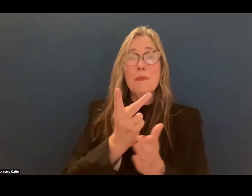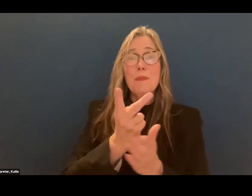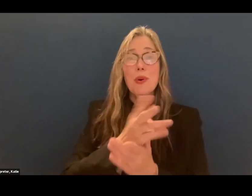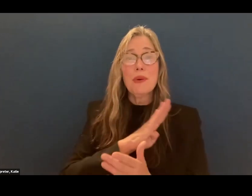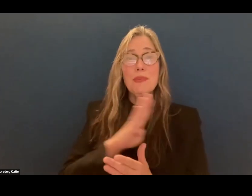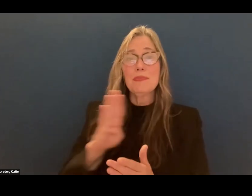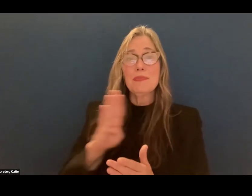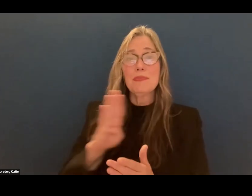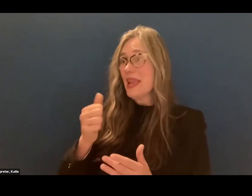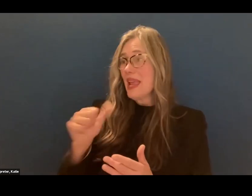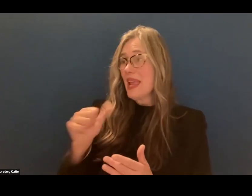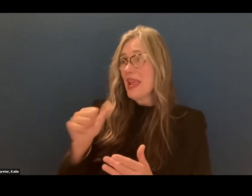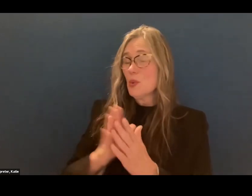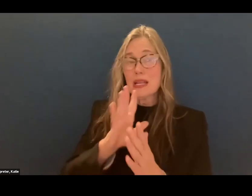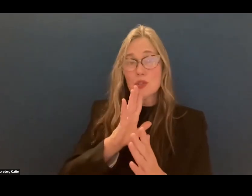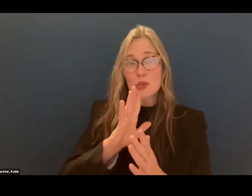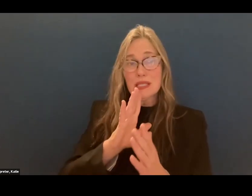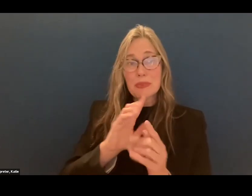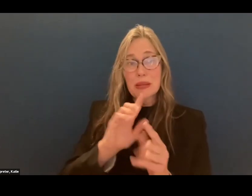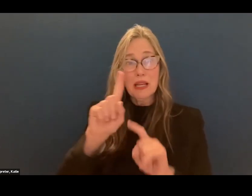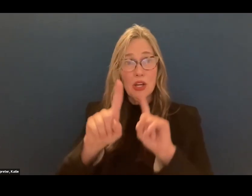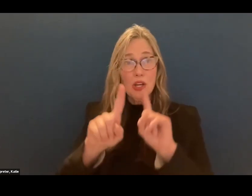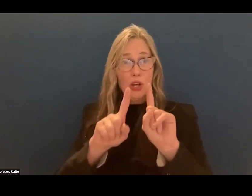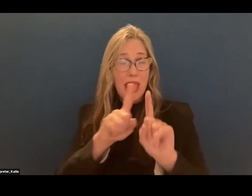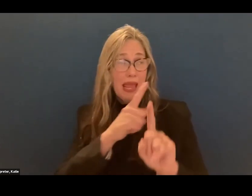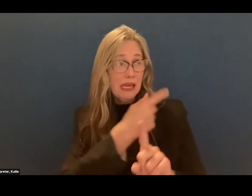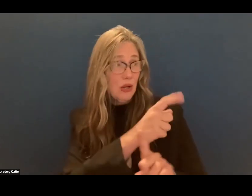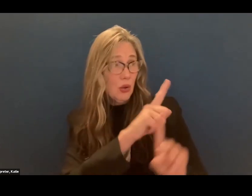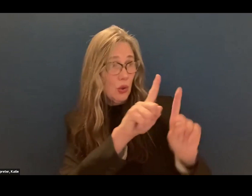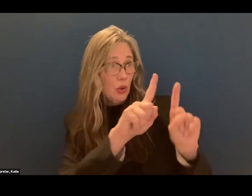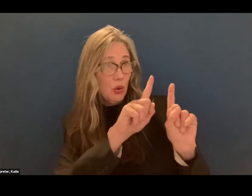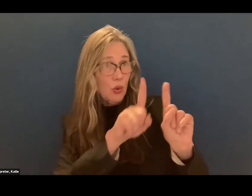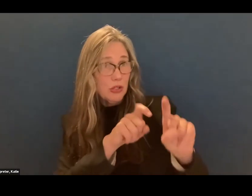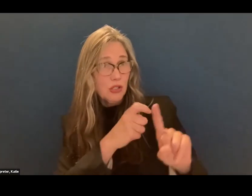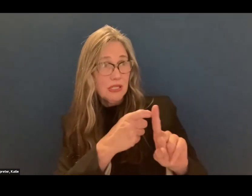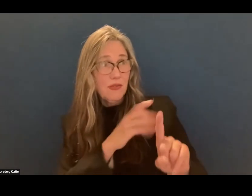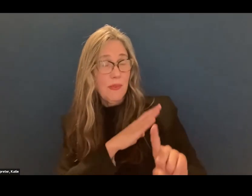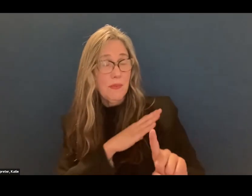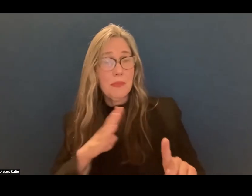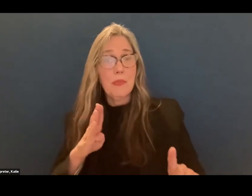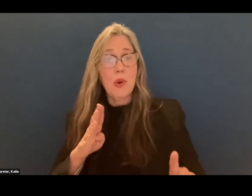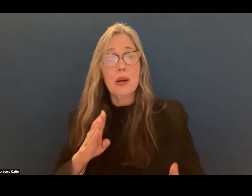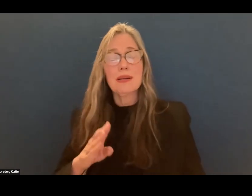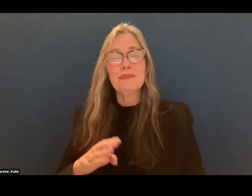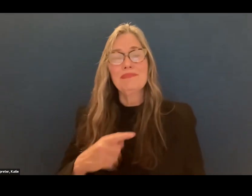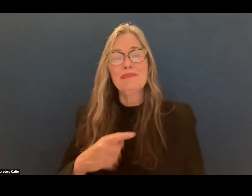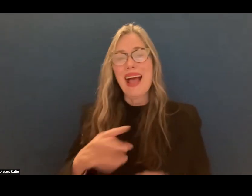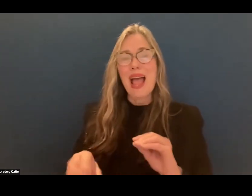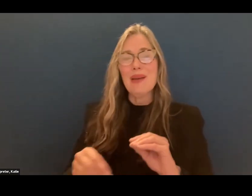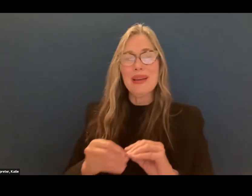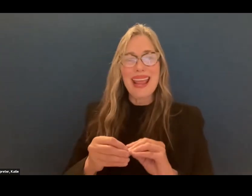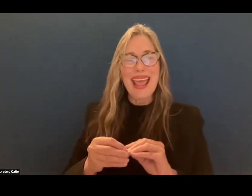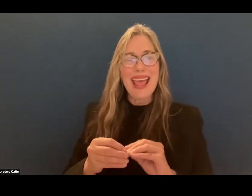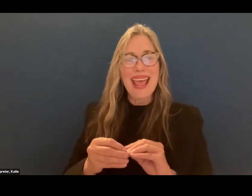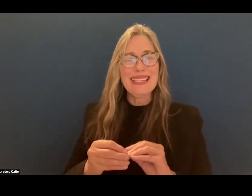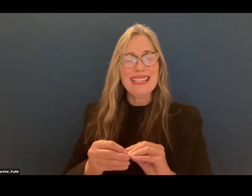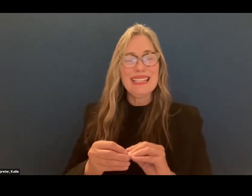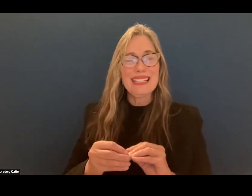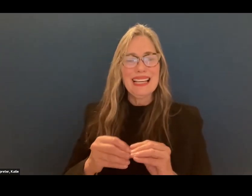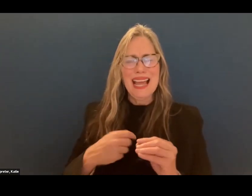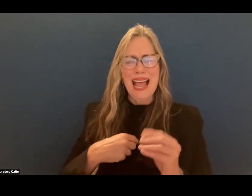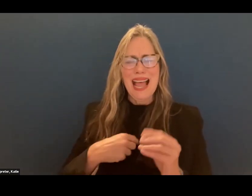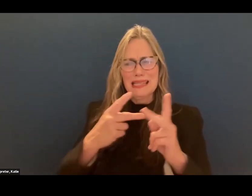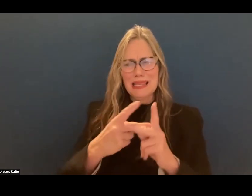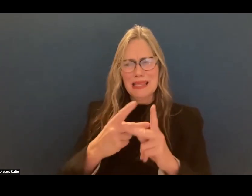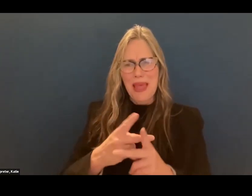speak on this item? No. Any questions from the board members? Comments? I just want to add that while I was just kind of quickly doing the math, that's